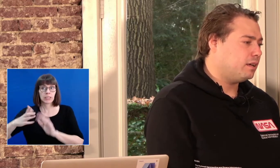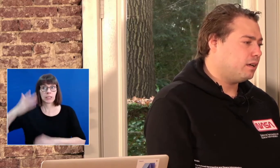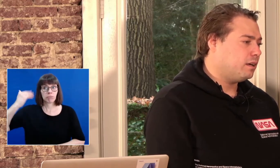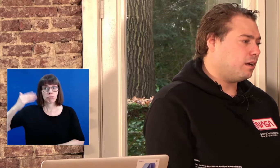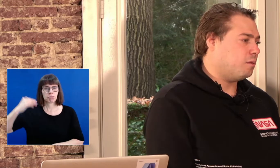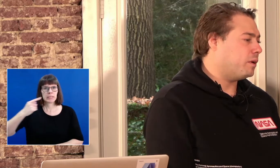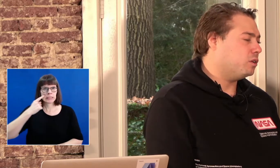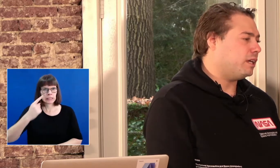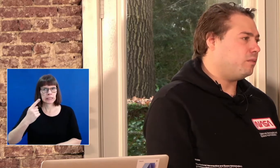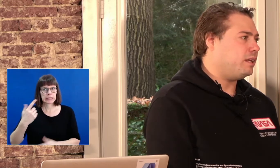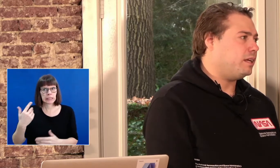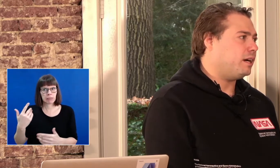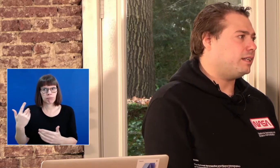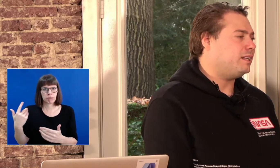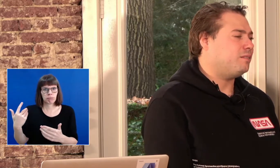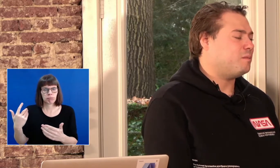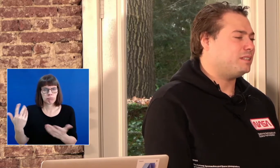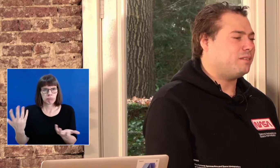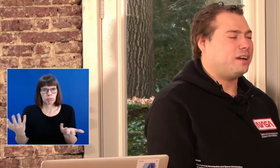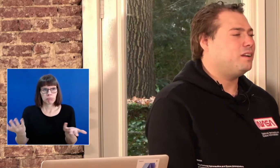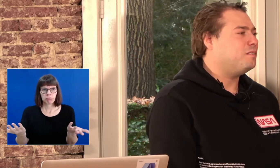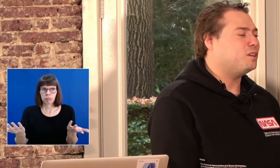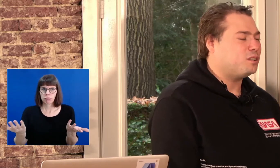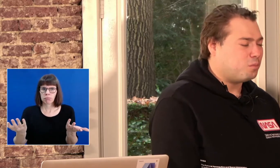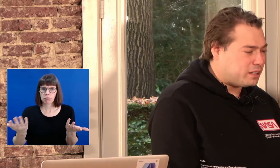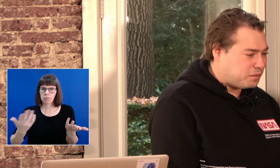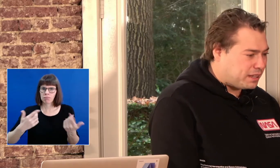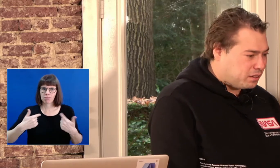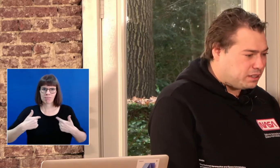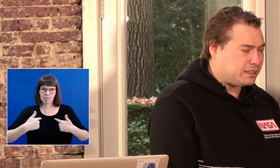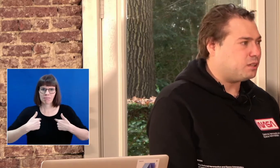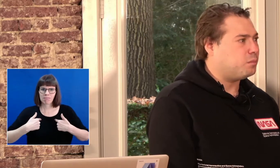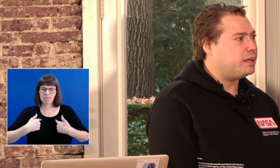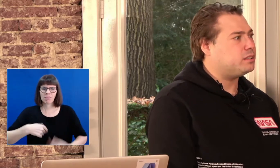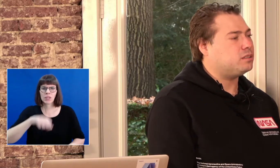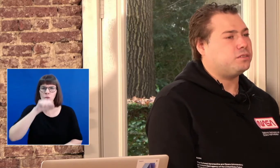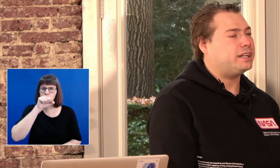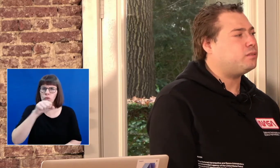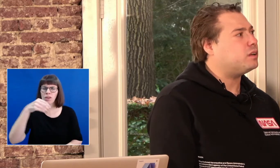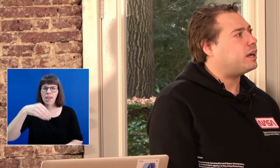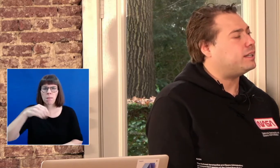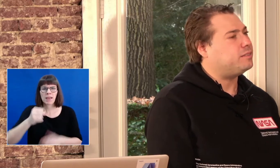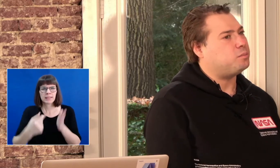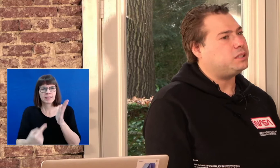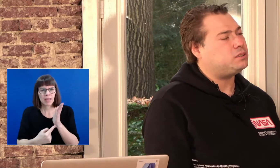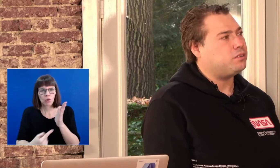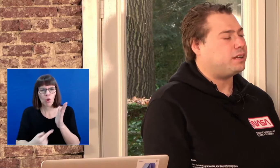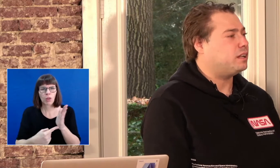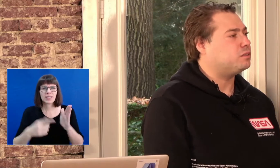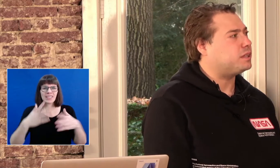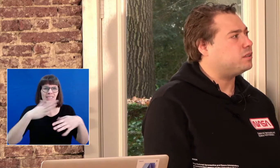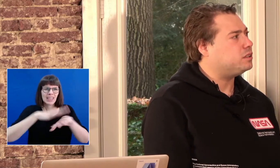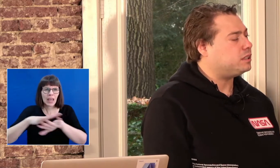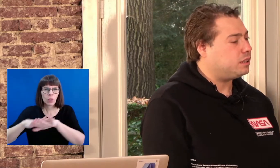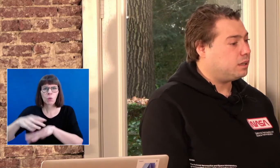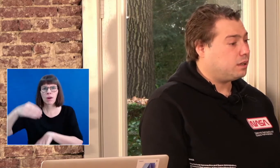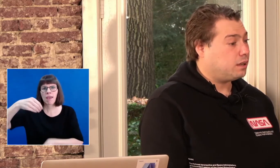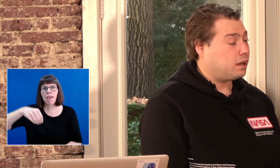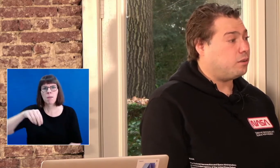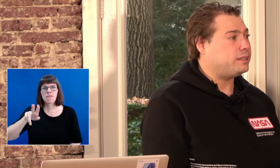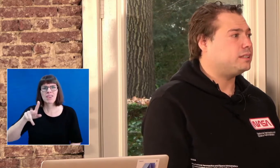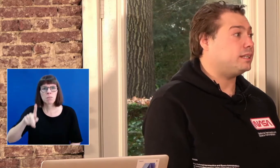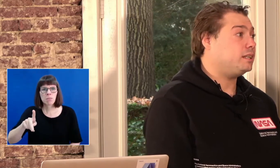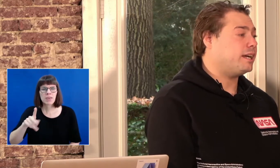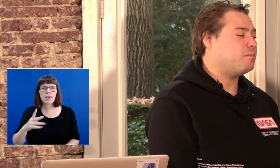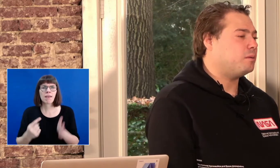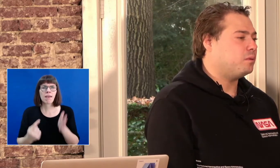that because I really identify myself, I love the Microsoft technologies and the Microsoft network and MVP stuff and also technology.